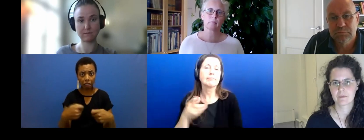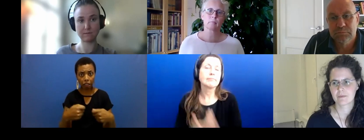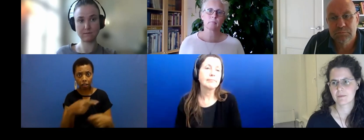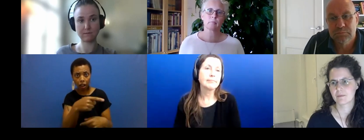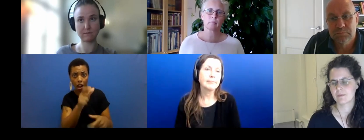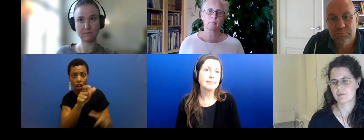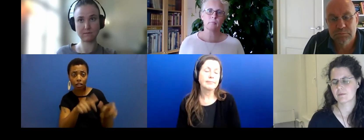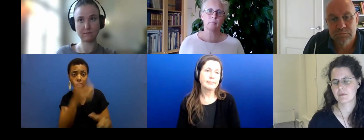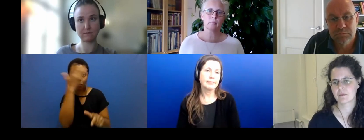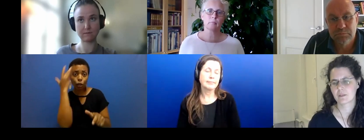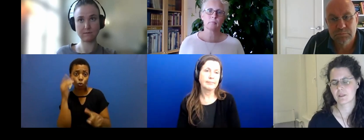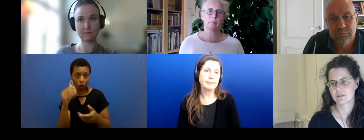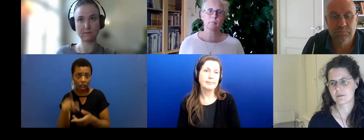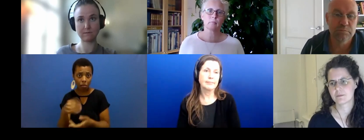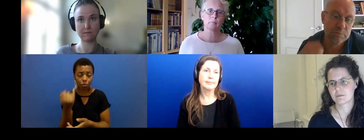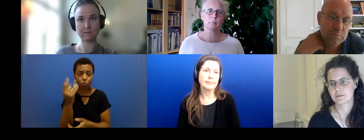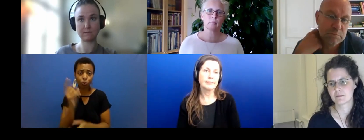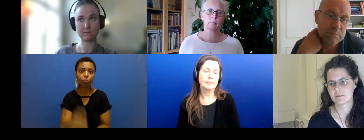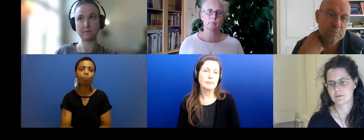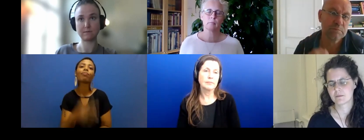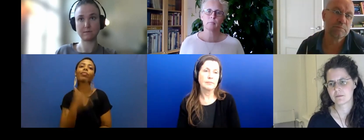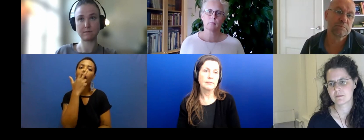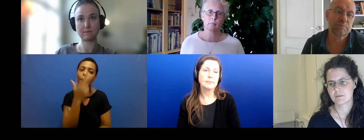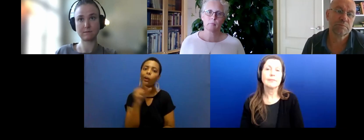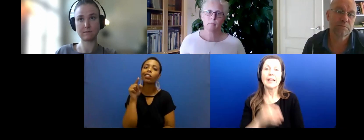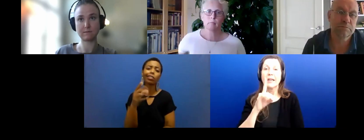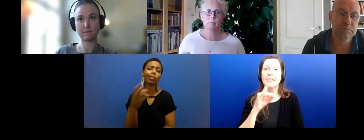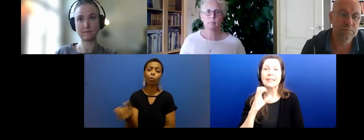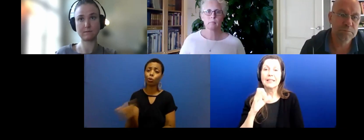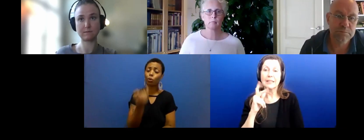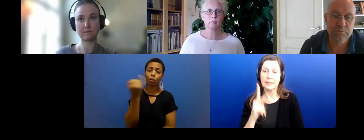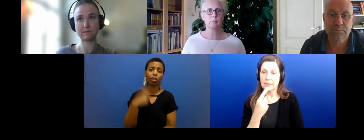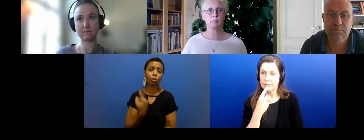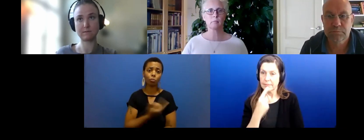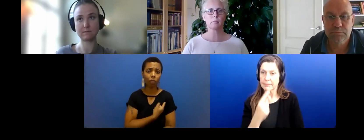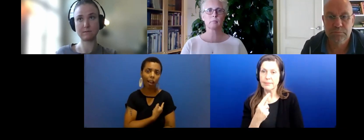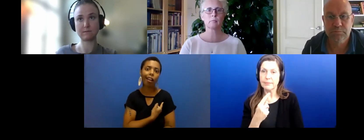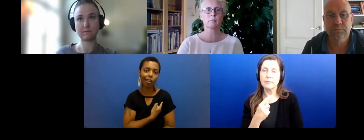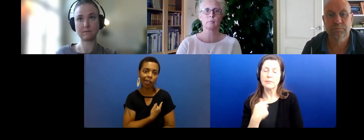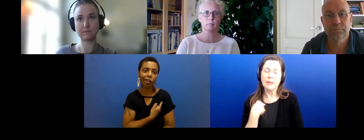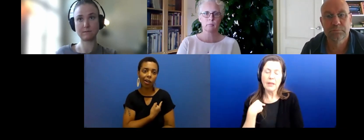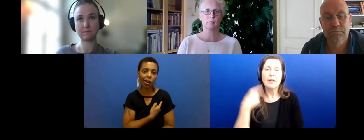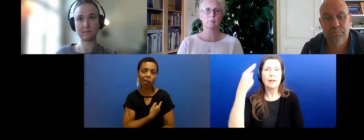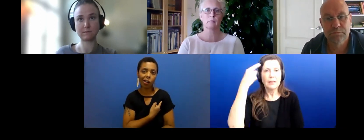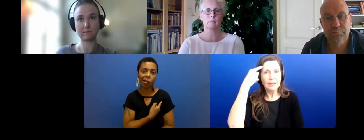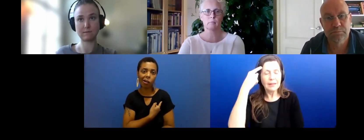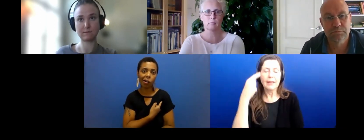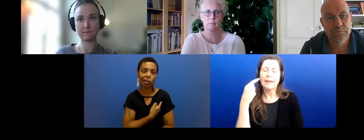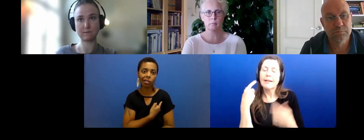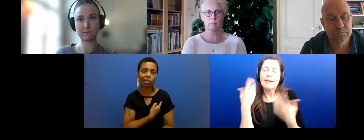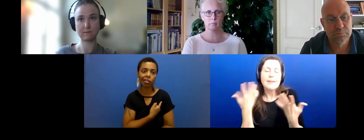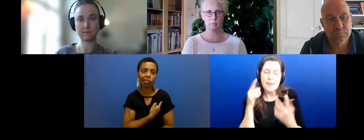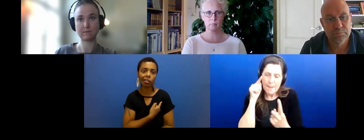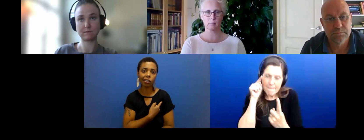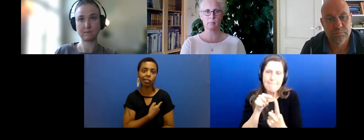I think it would be very important for us to get hold on the